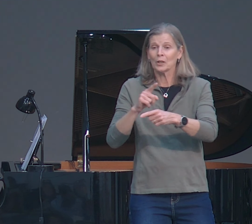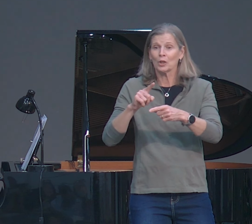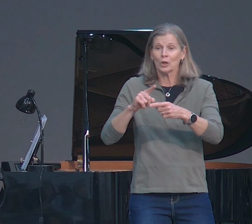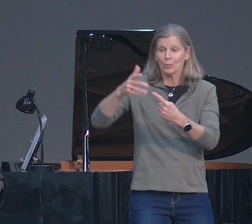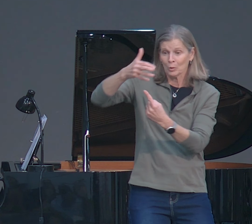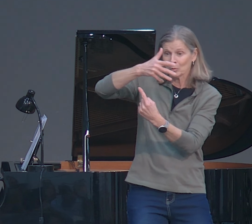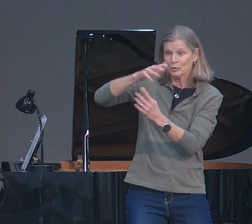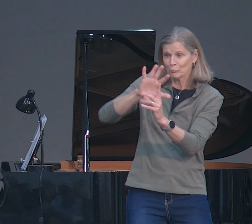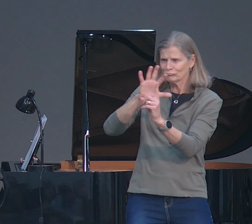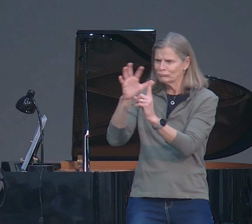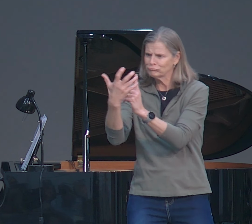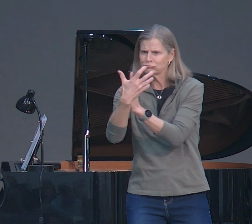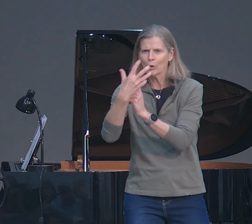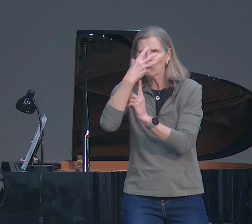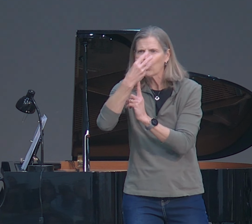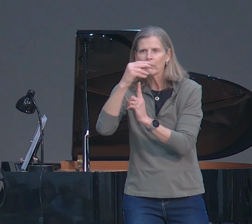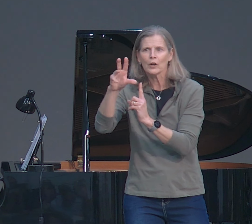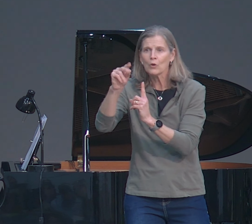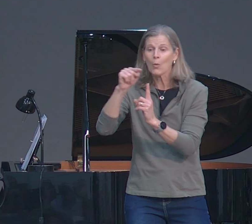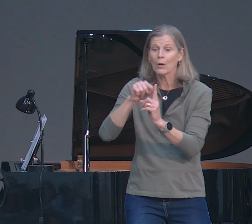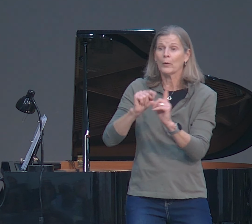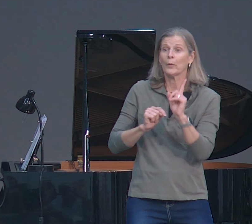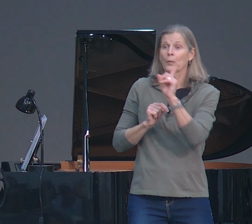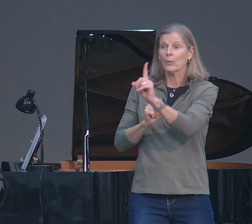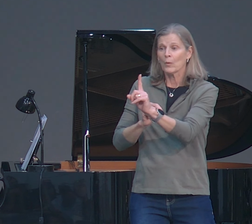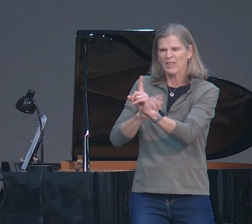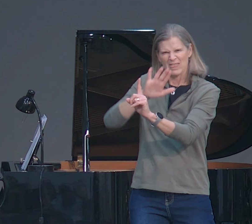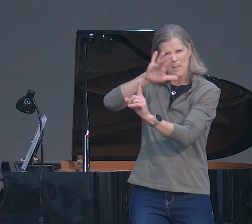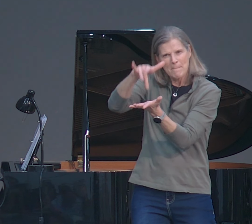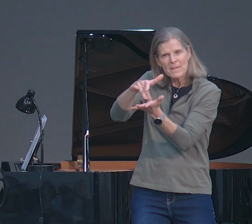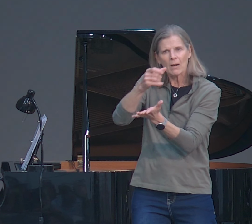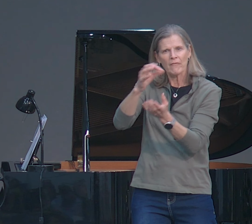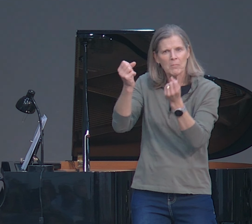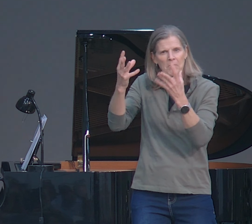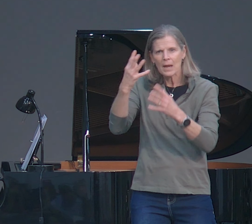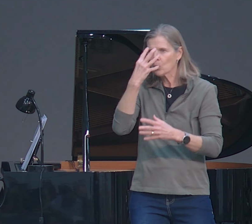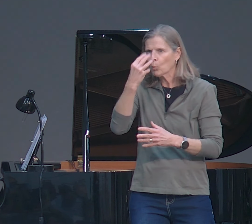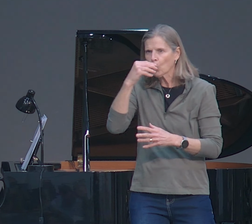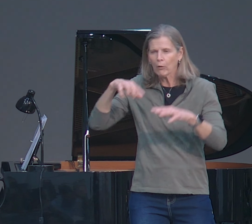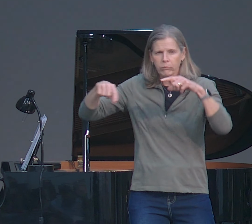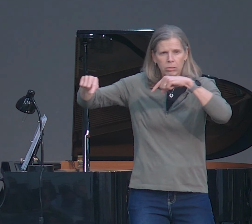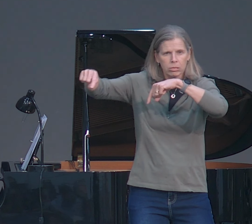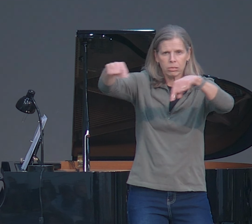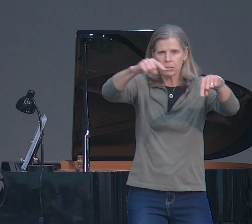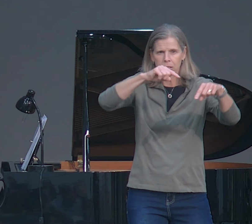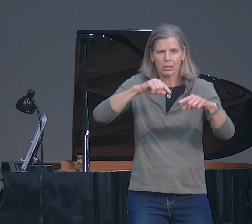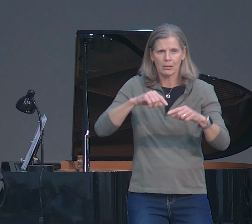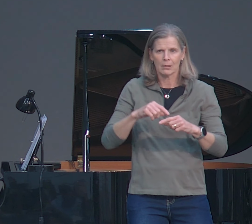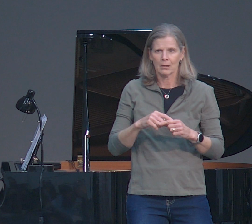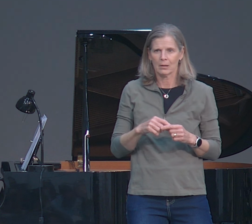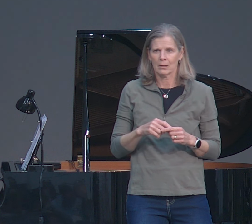surround a wolf. He's sending them as sheep in the middle of wolves.